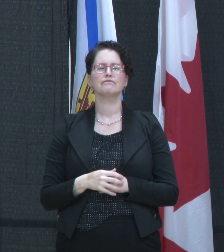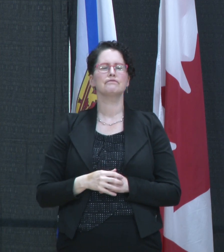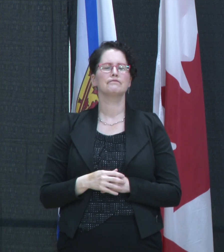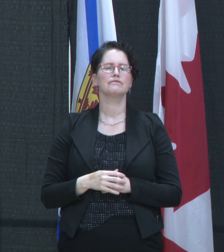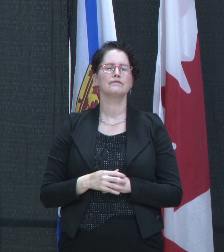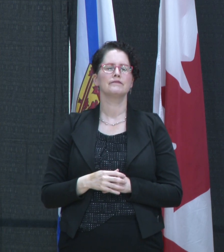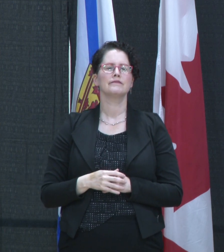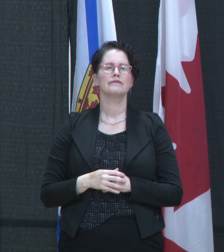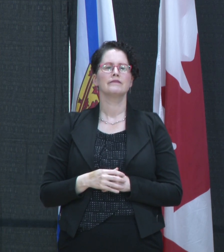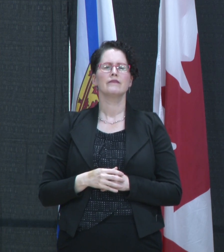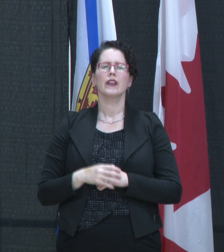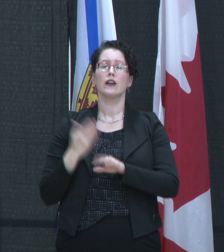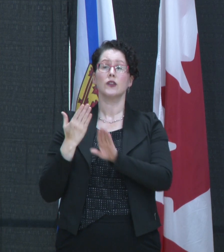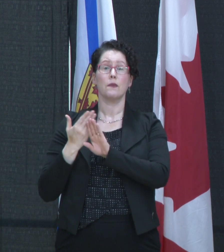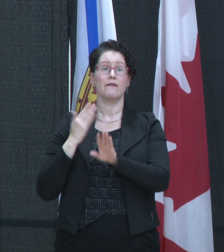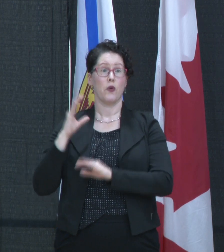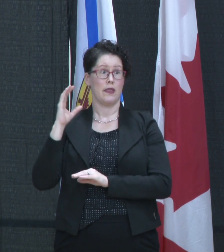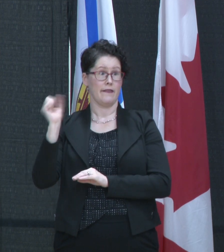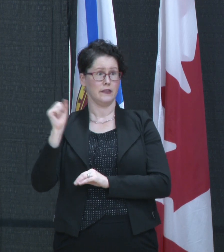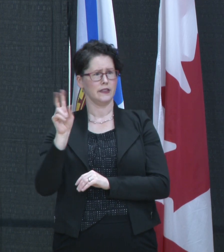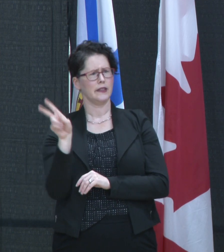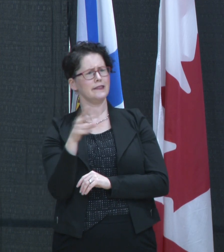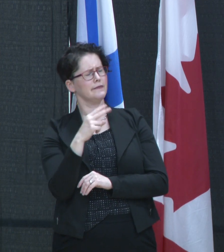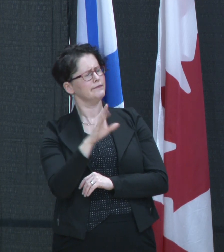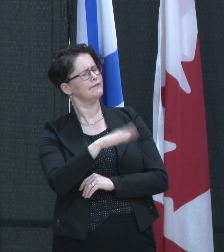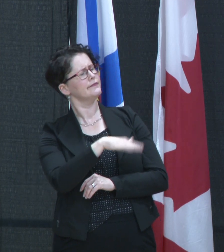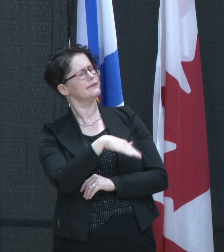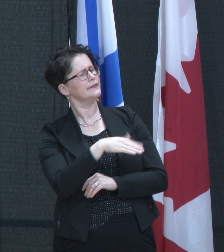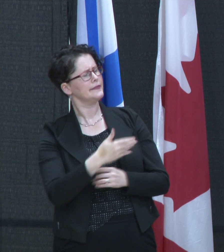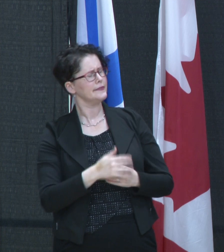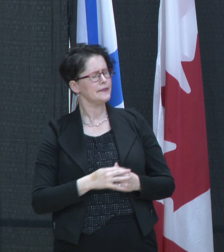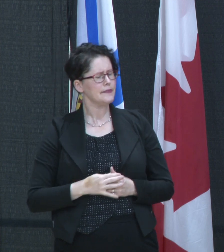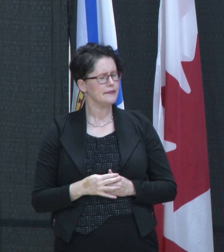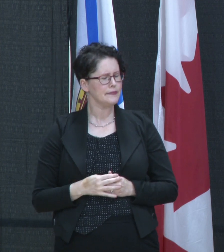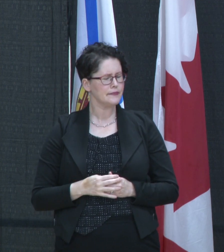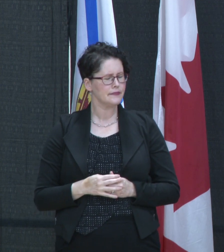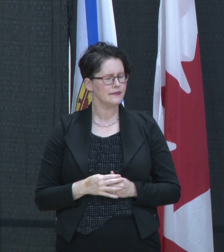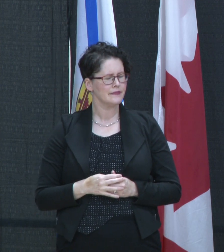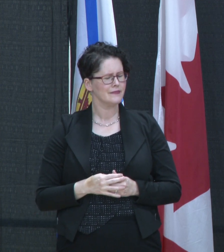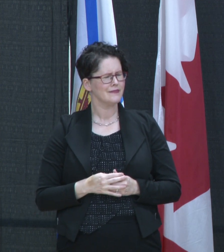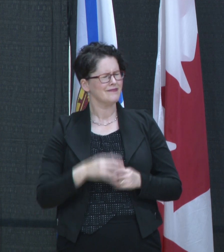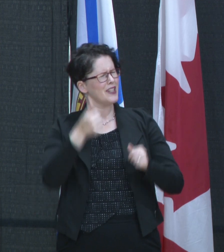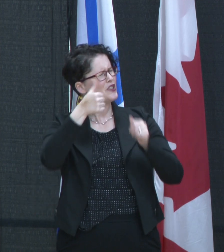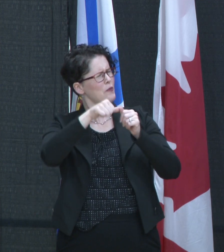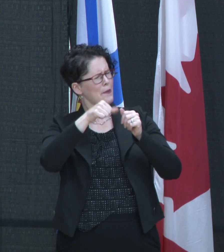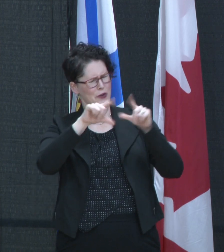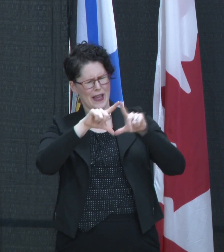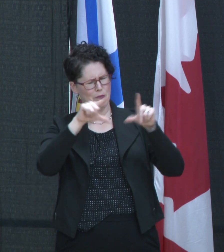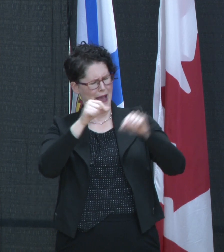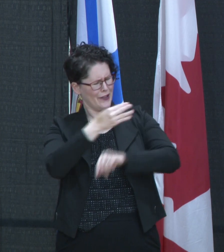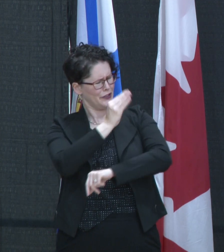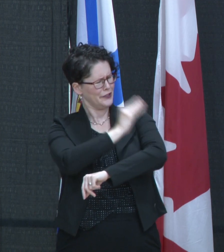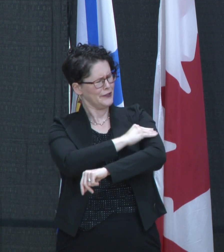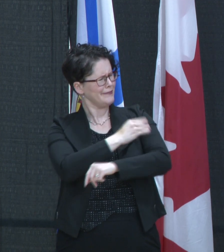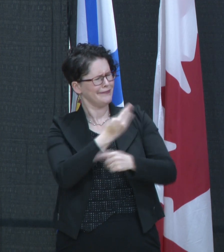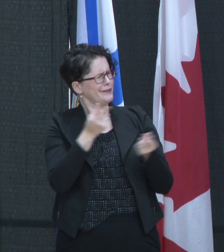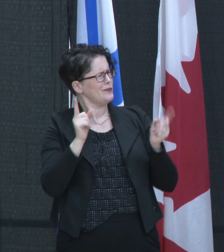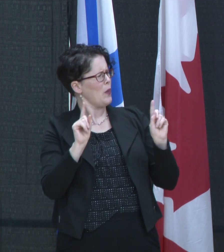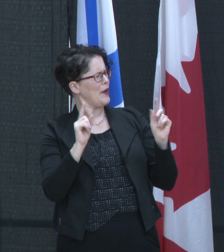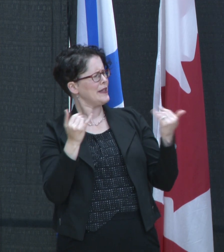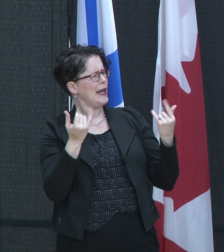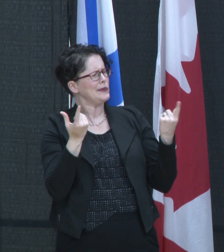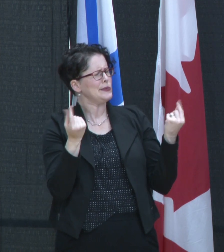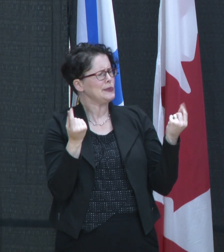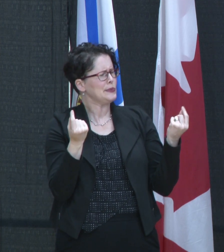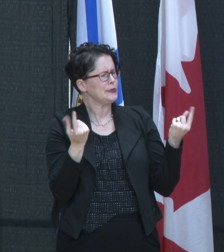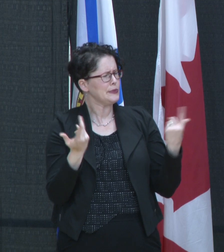exiting the Oval Office, she stopped and she turned around and she said, Mr. President, by the way, what did you ever do with that little military patch